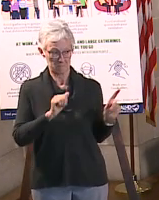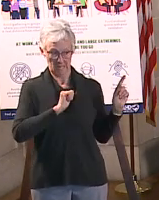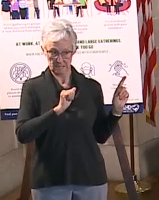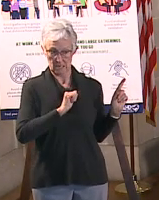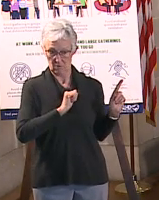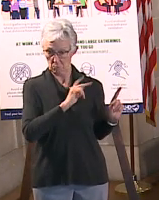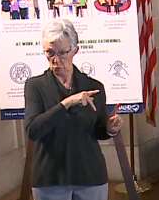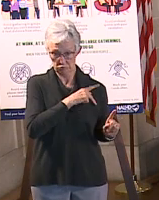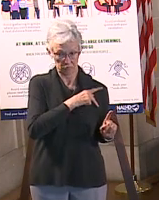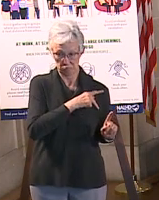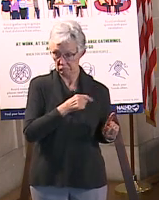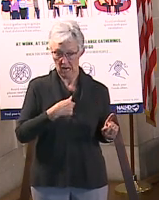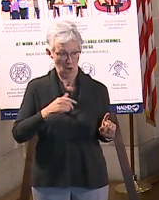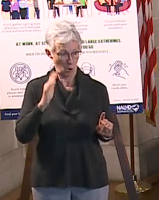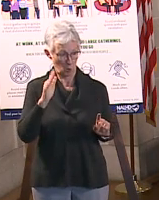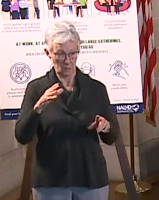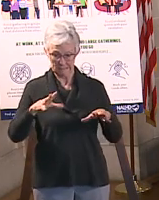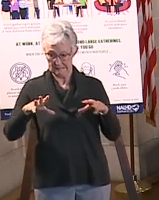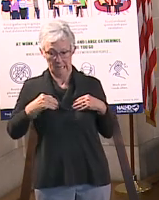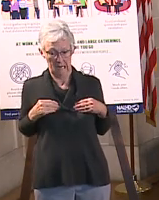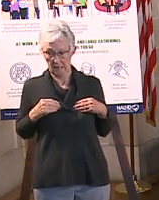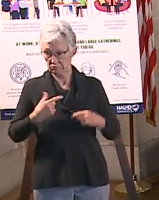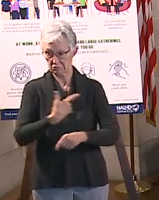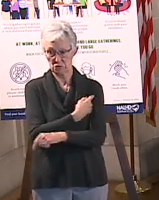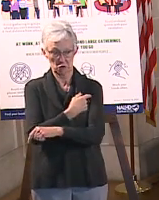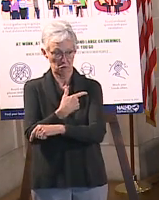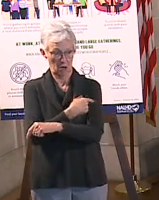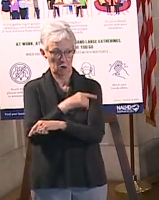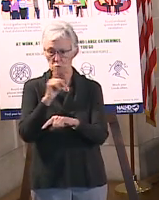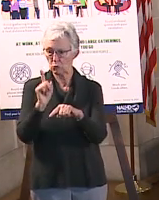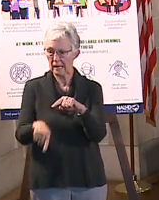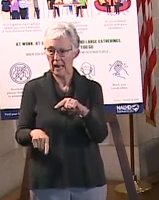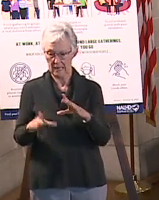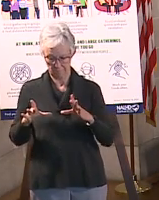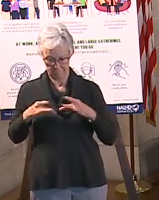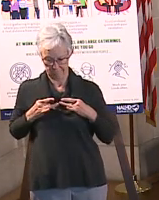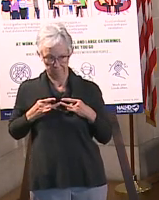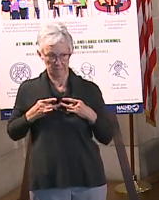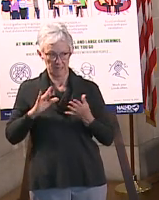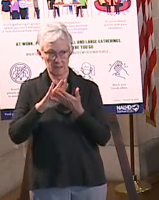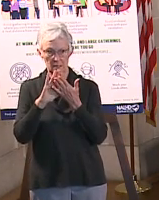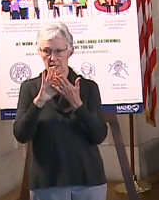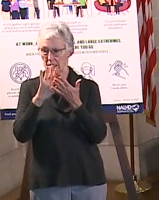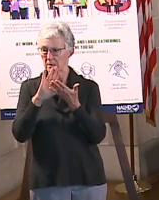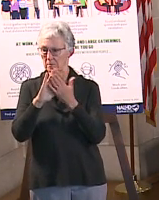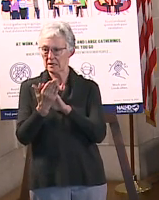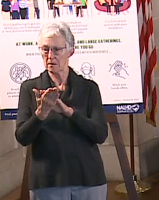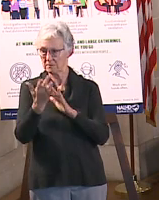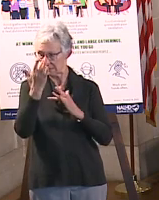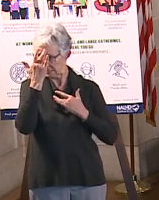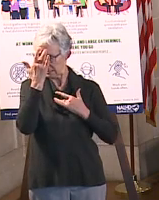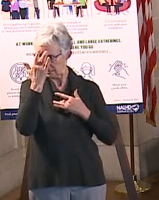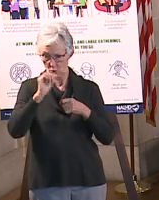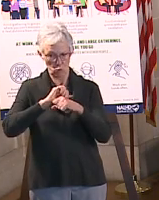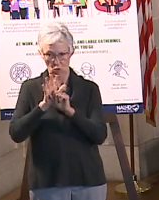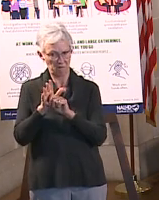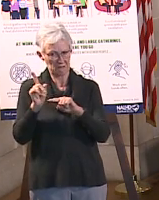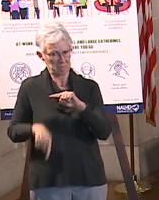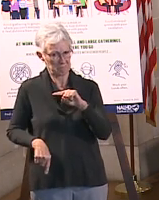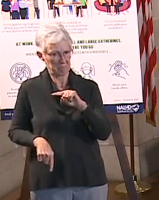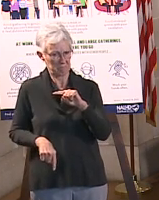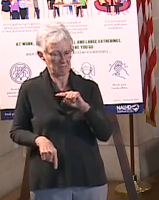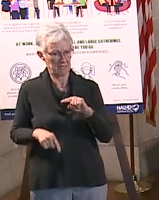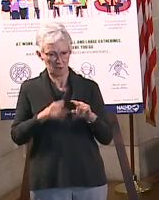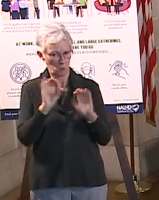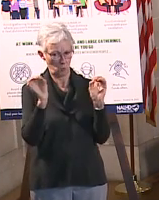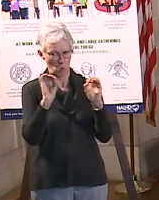personally from taking it. As Angie said, you cannot get coronavirus from getting the vaccine. So we do want that information to get out there. We're also